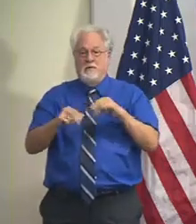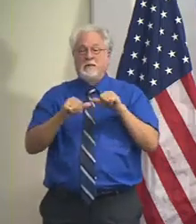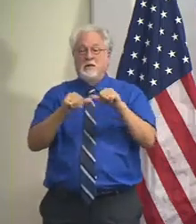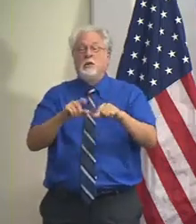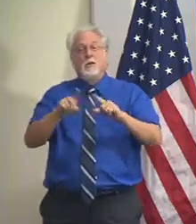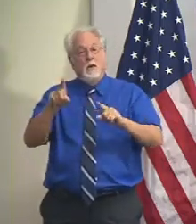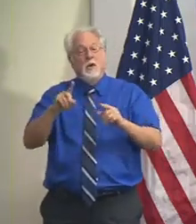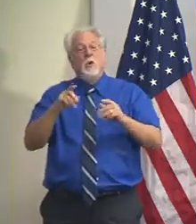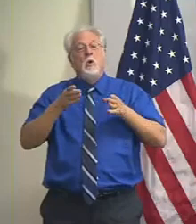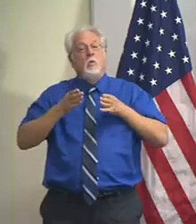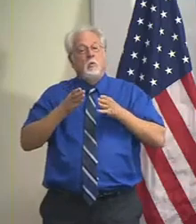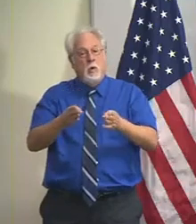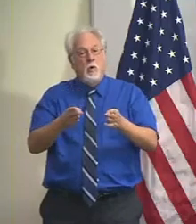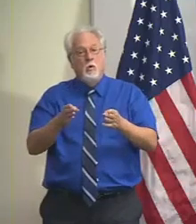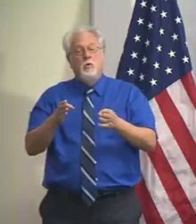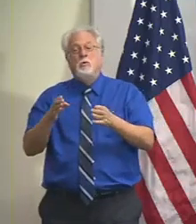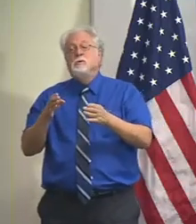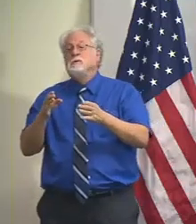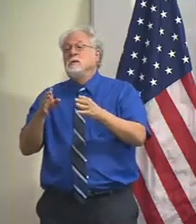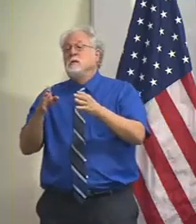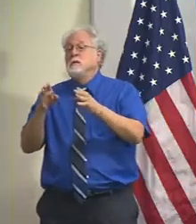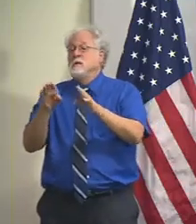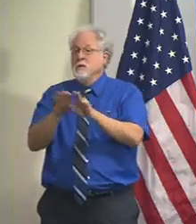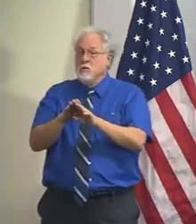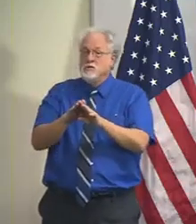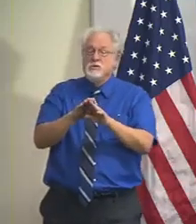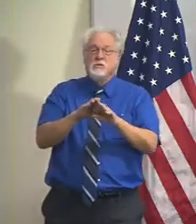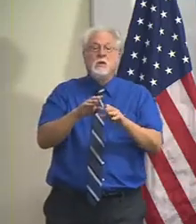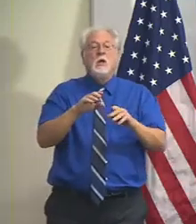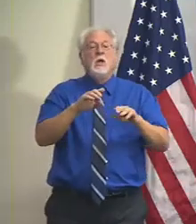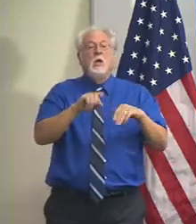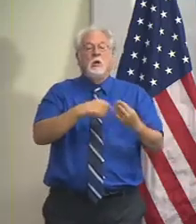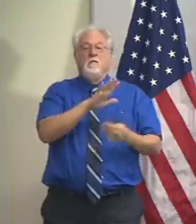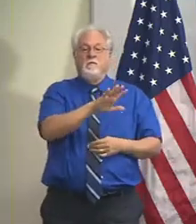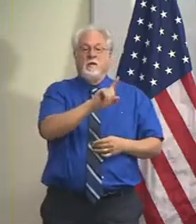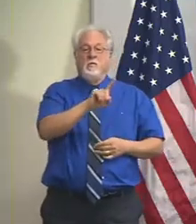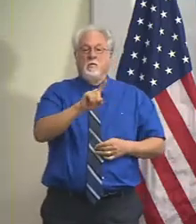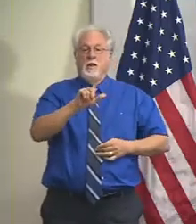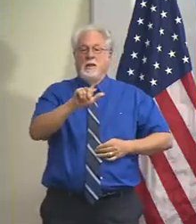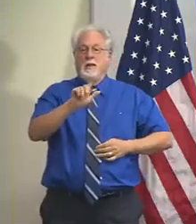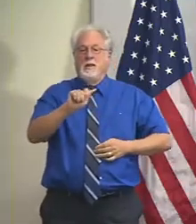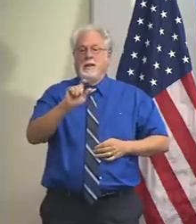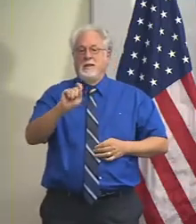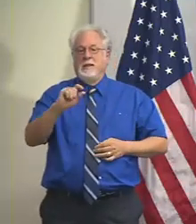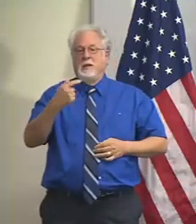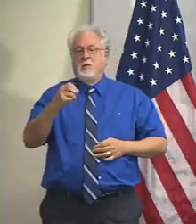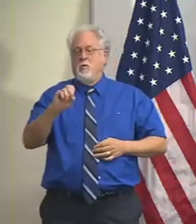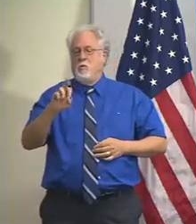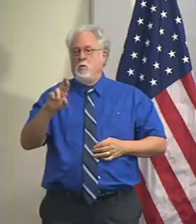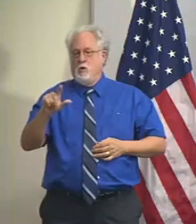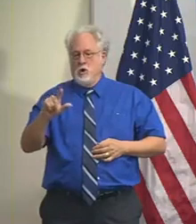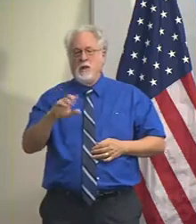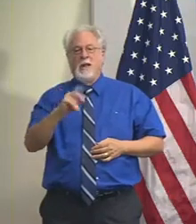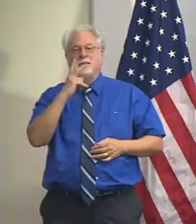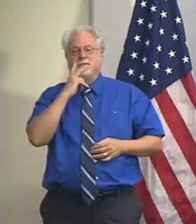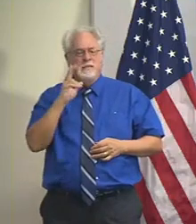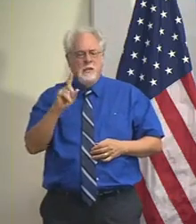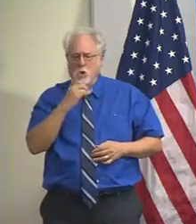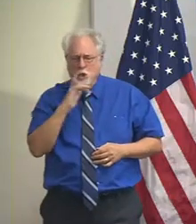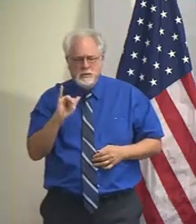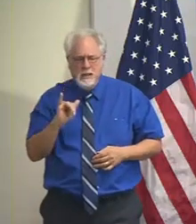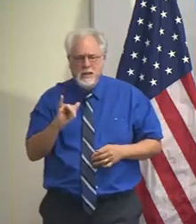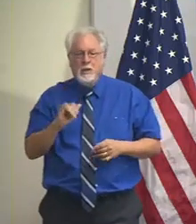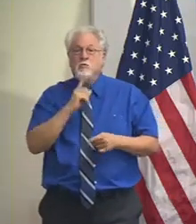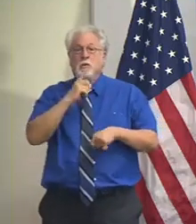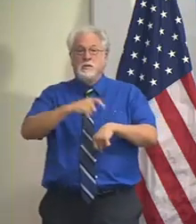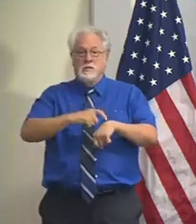road conditions and closures and debris removal, you can go to 511la.org and you can see what it looks like in